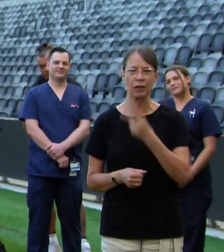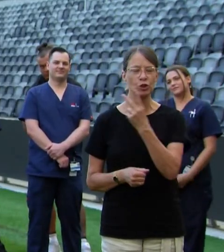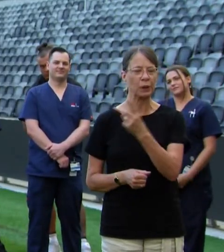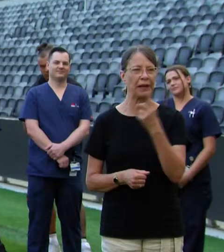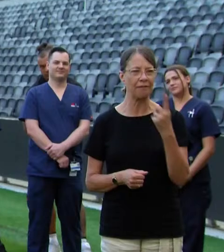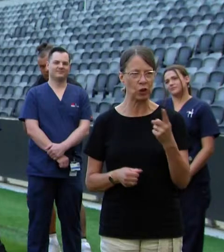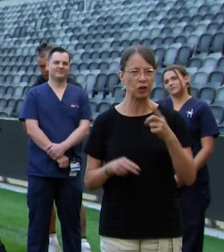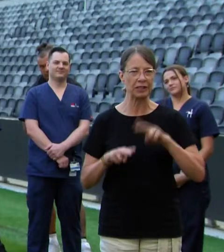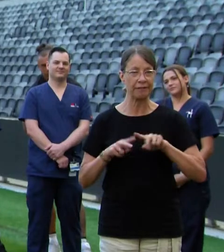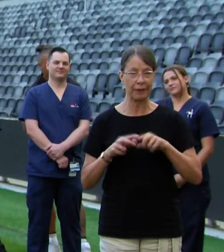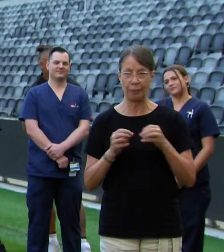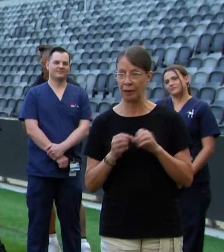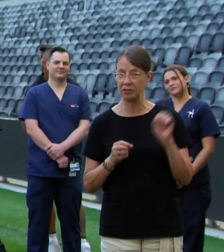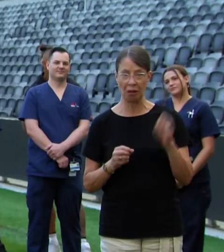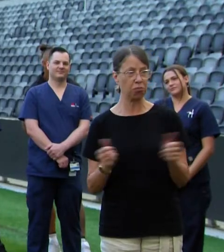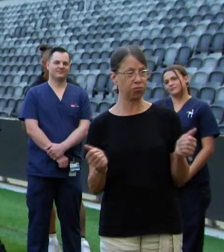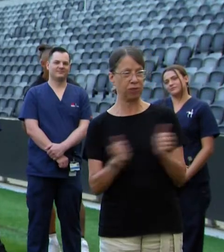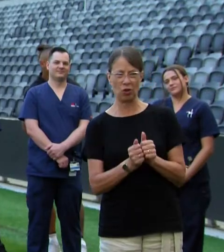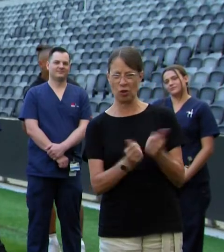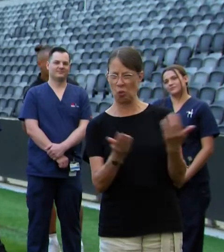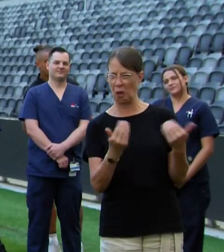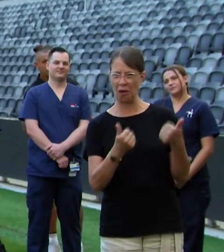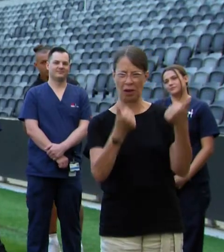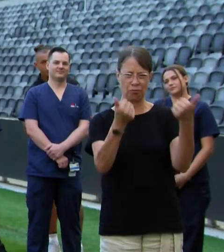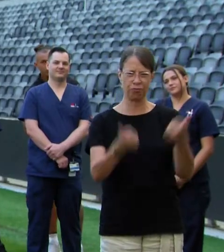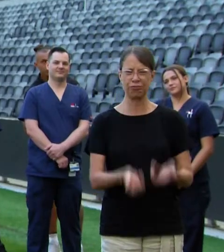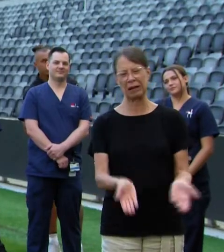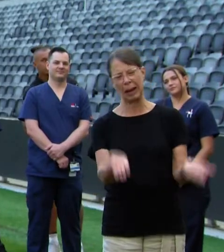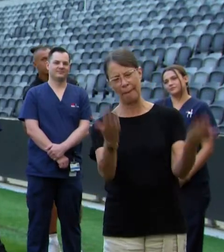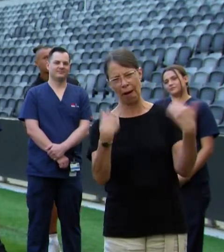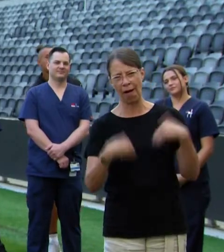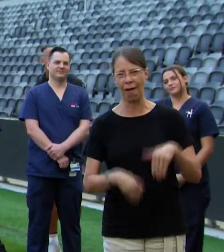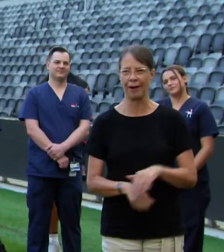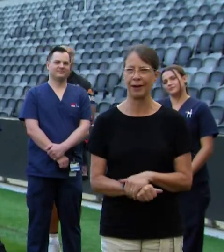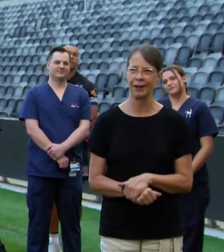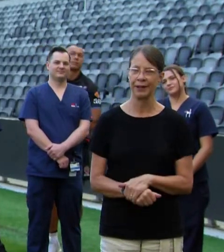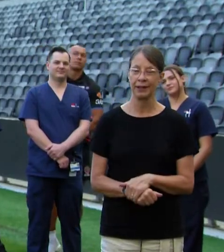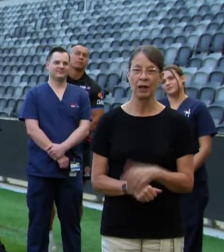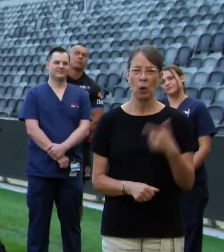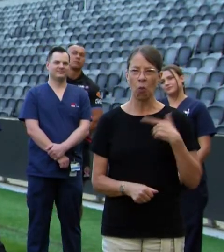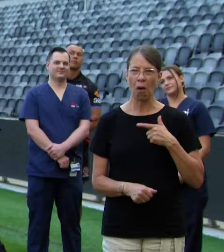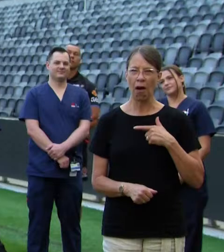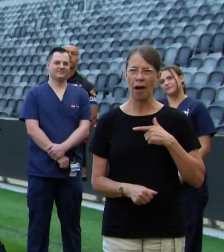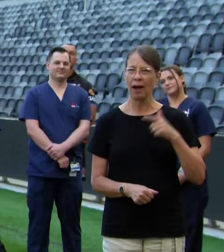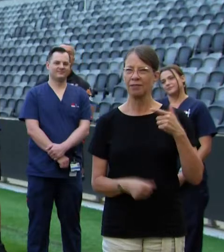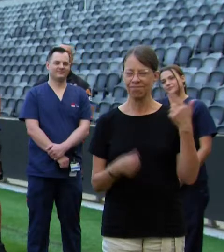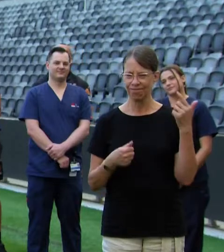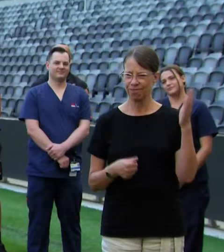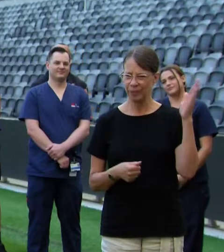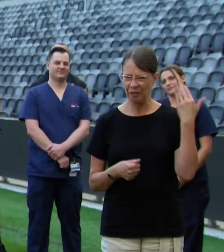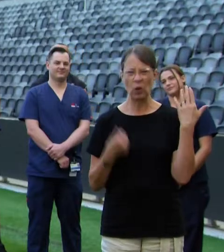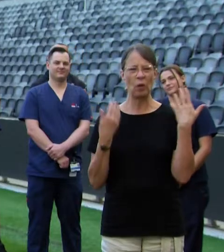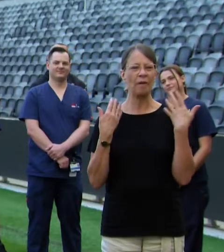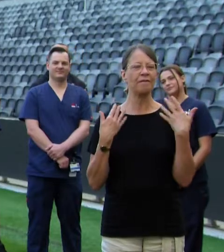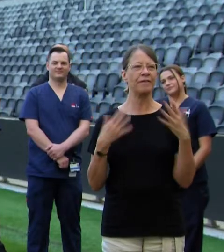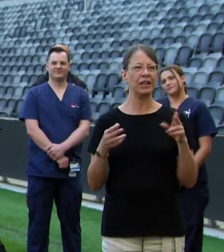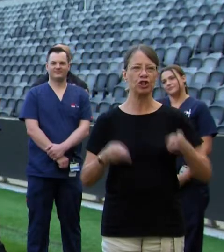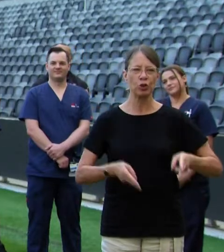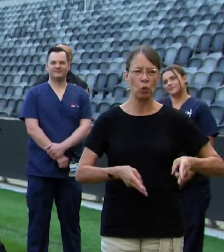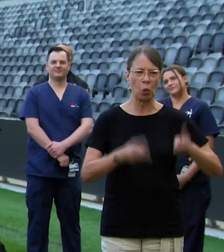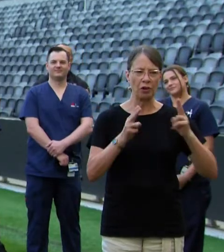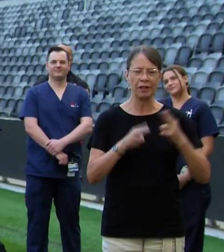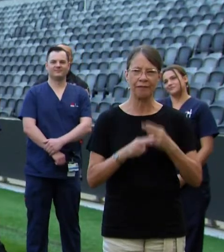welcome that announcement. We, as a state, dispensed with hotel quarantine for those who had received 2 doses